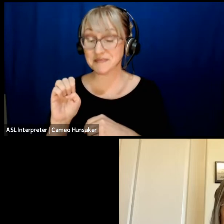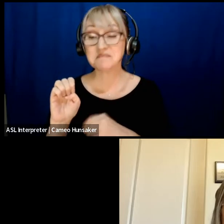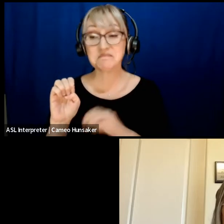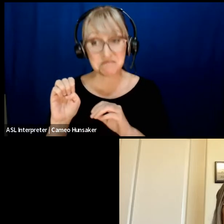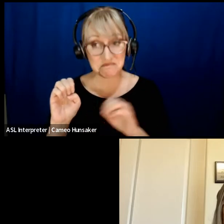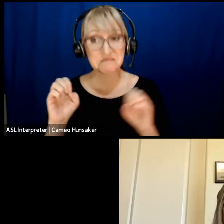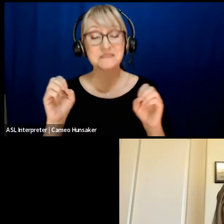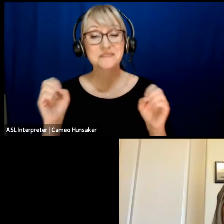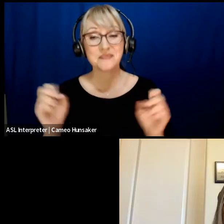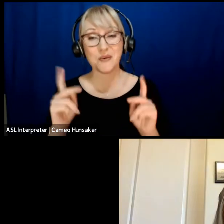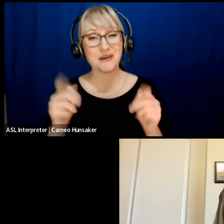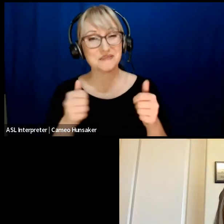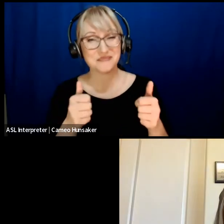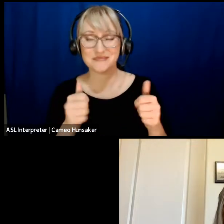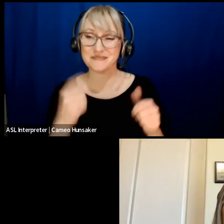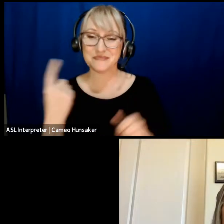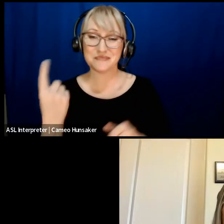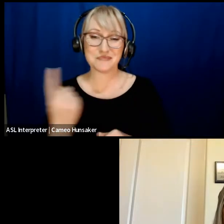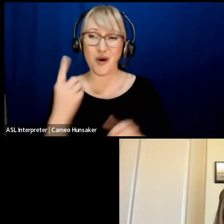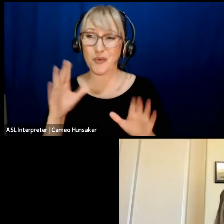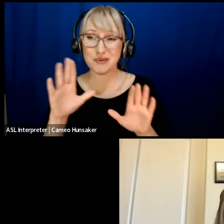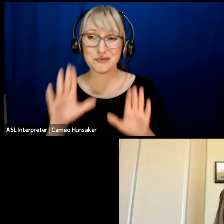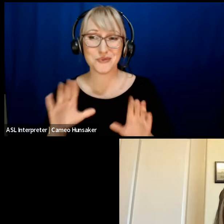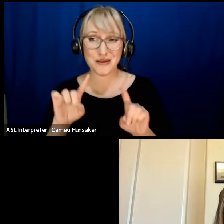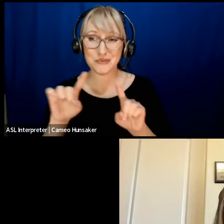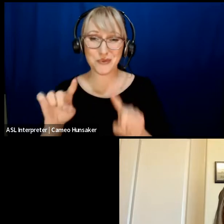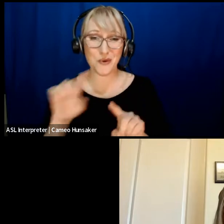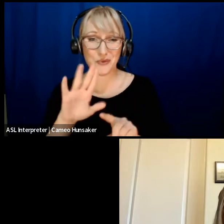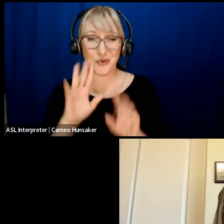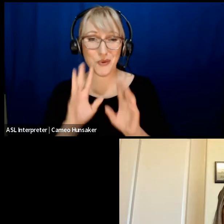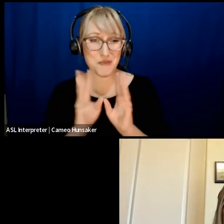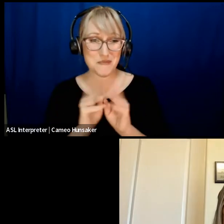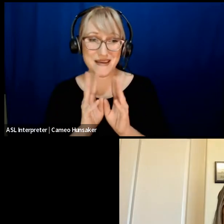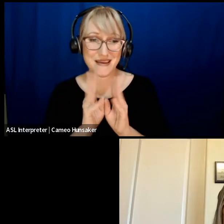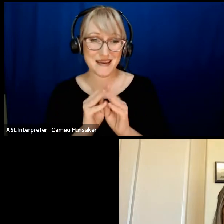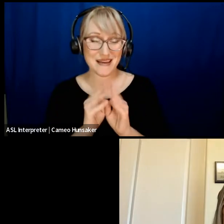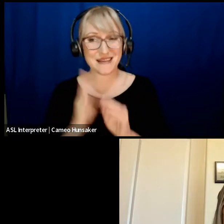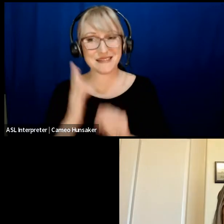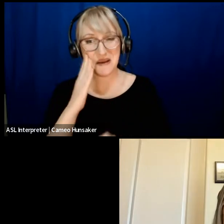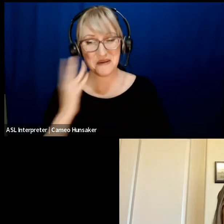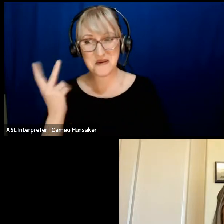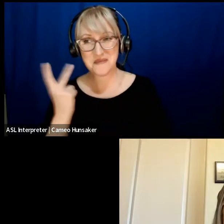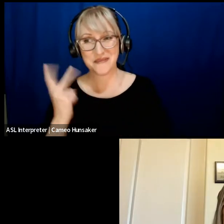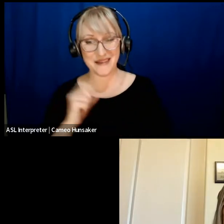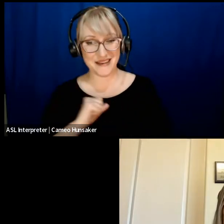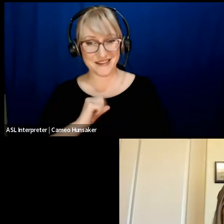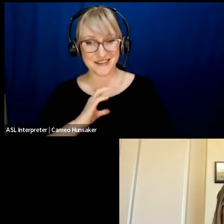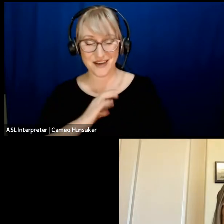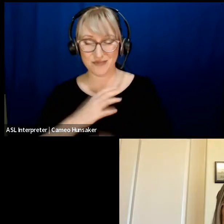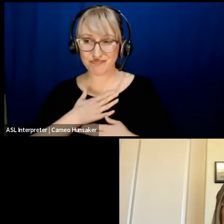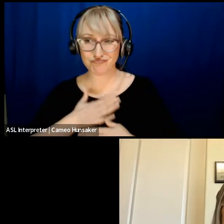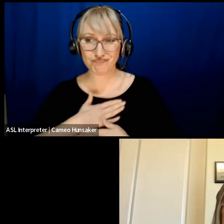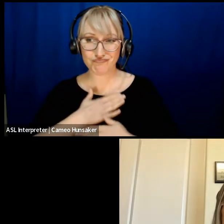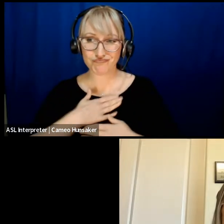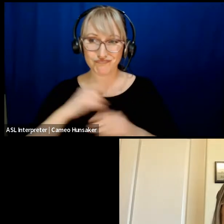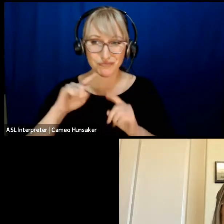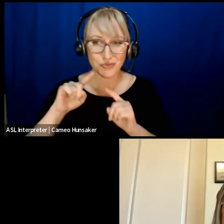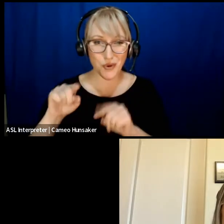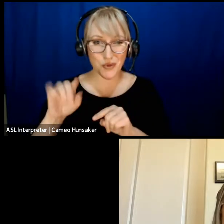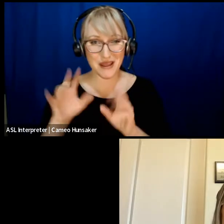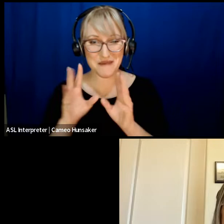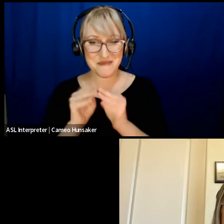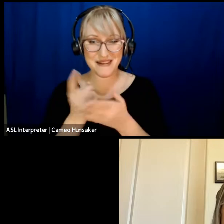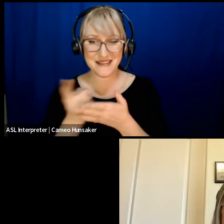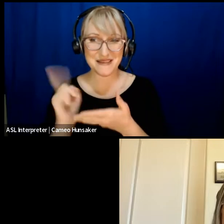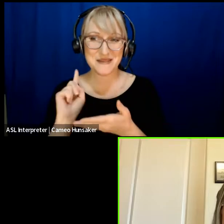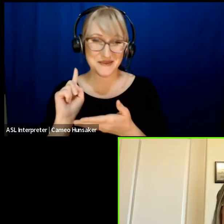Okay, great. It's always great to be at your meetings, as I said, Melanie, and I know Sherry and I really enjoyed being there with you last